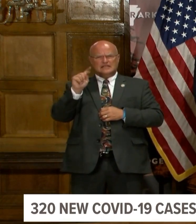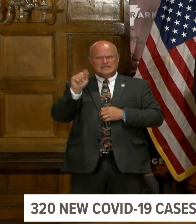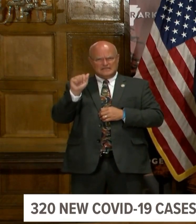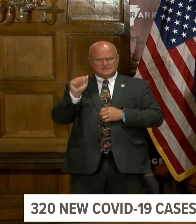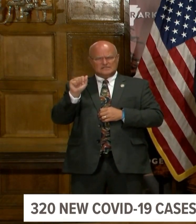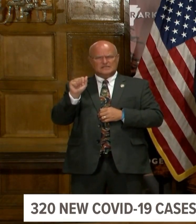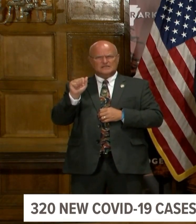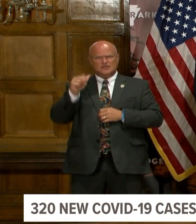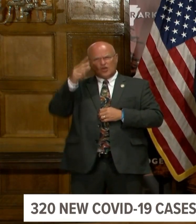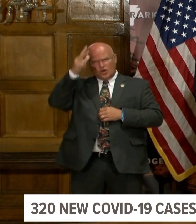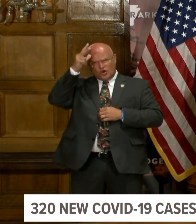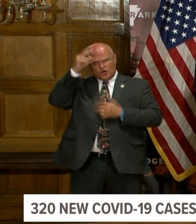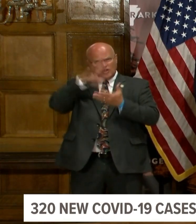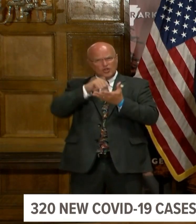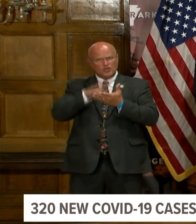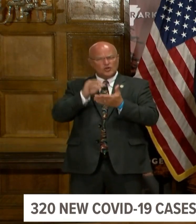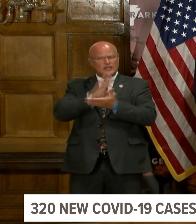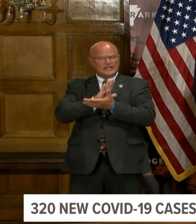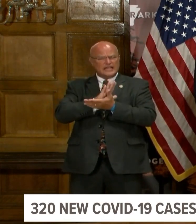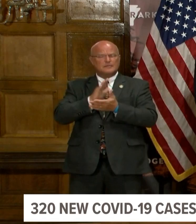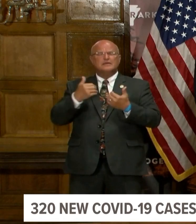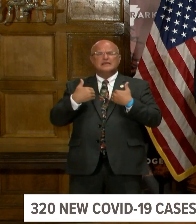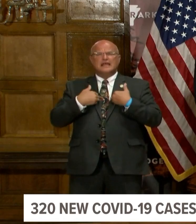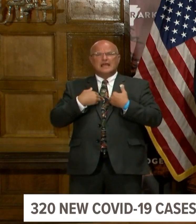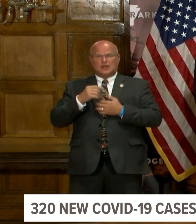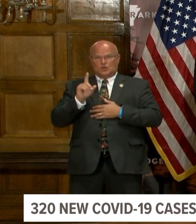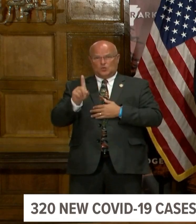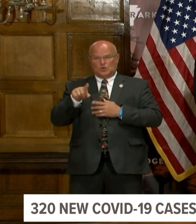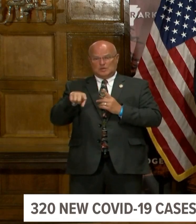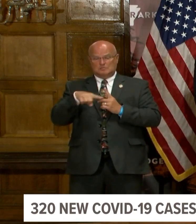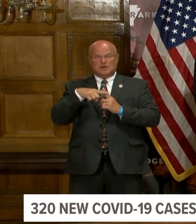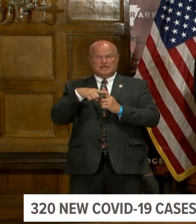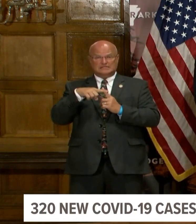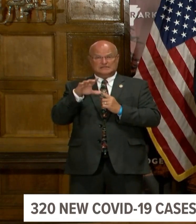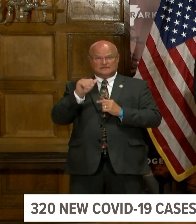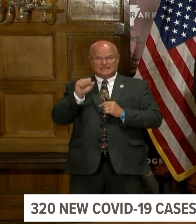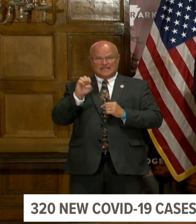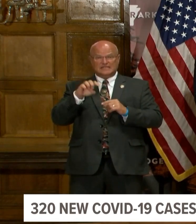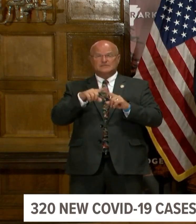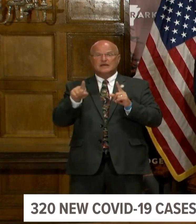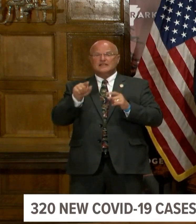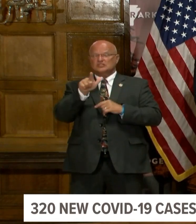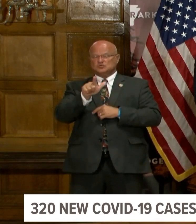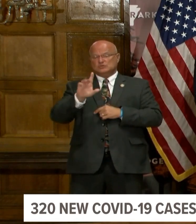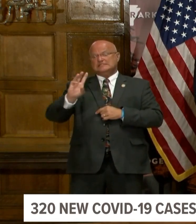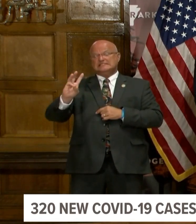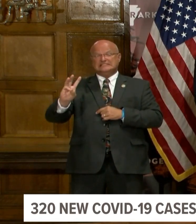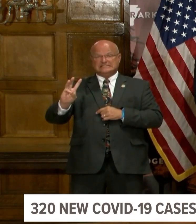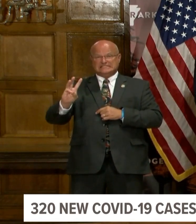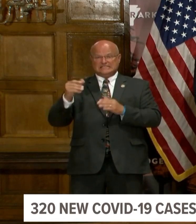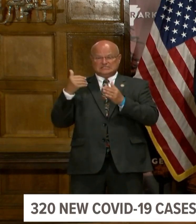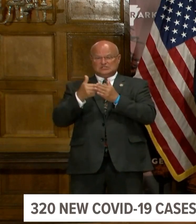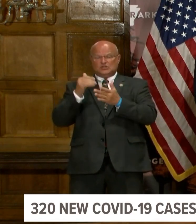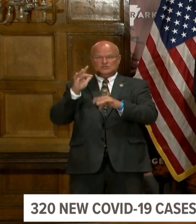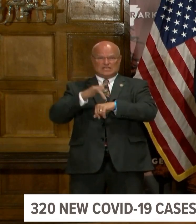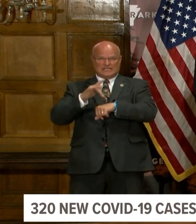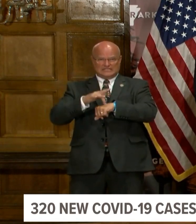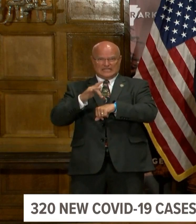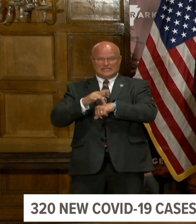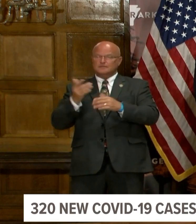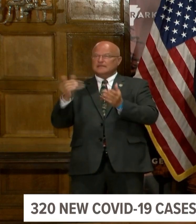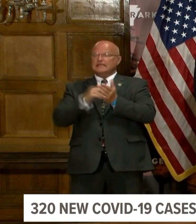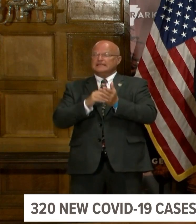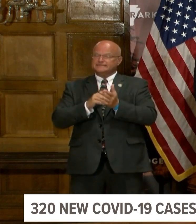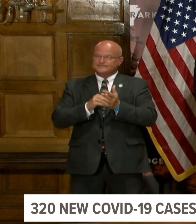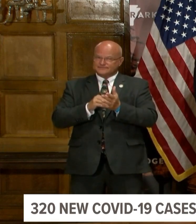the Early Learning Academy. They had 1 positive case, but then 26 close contacts. But